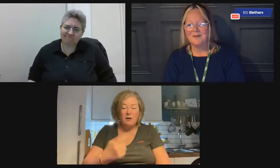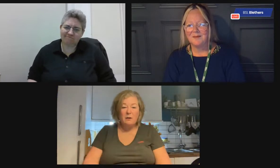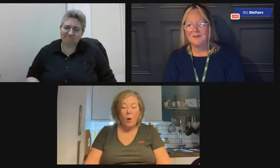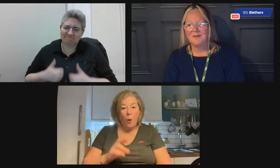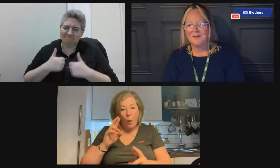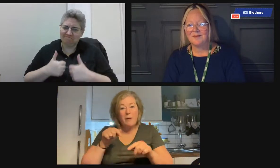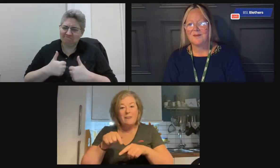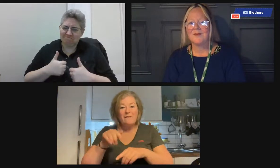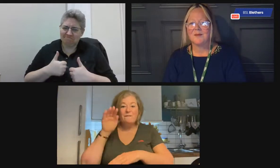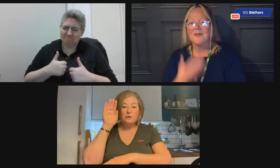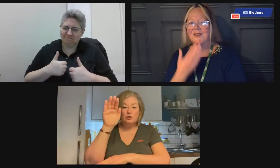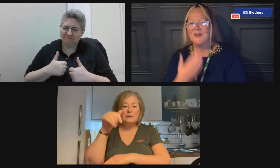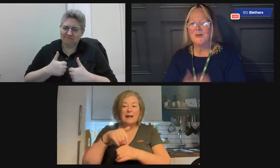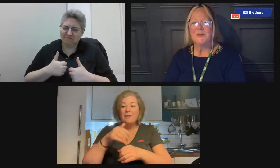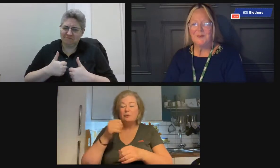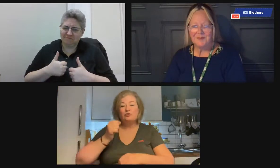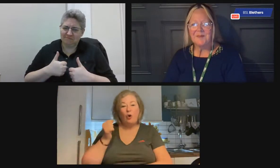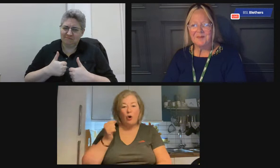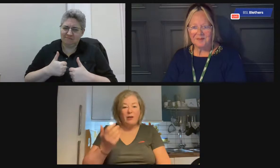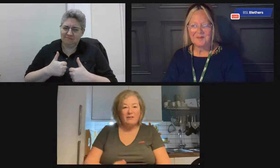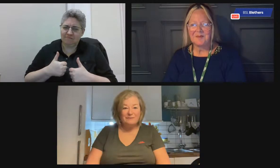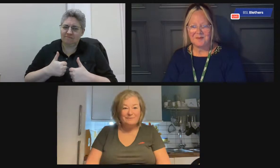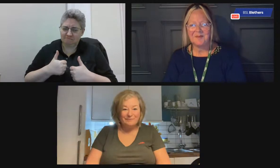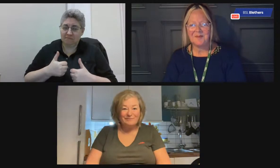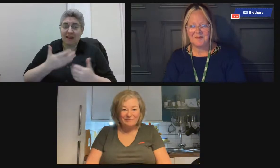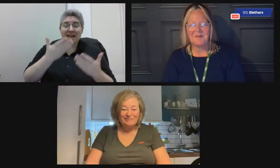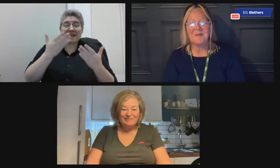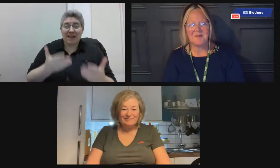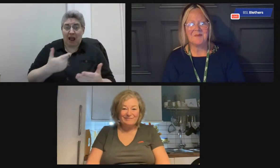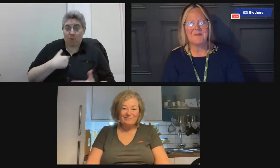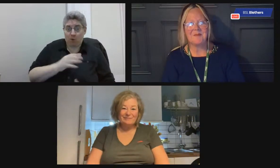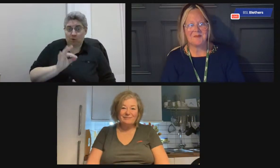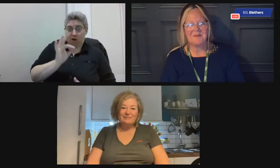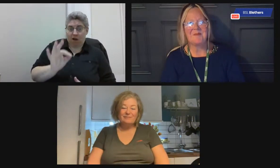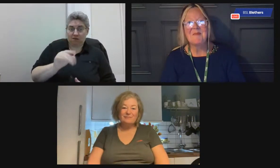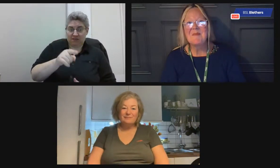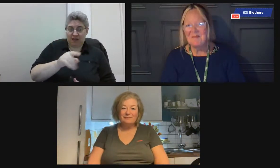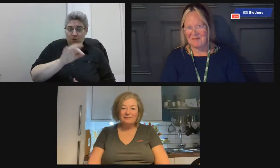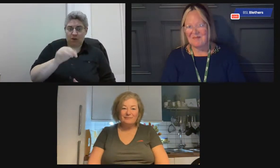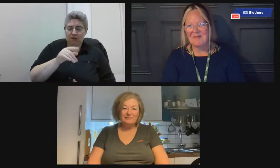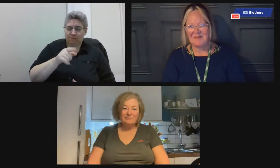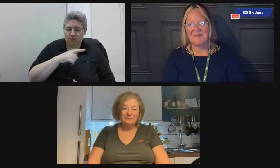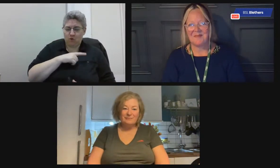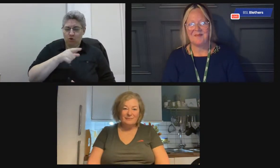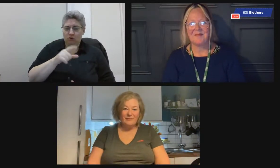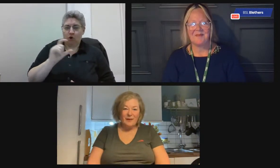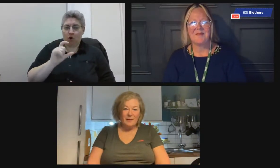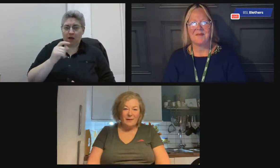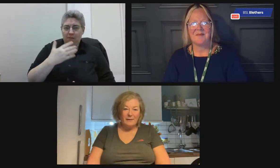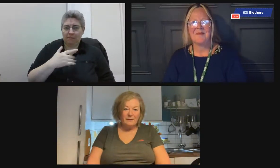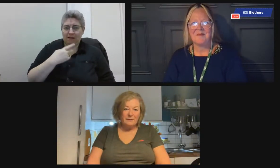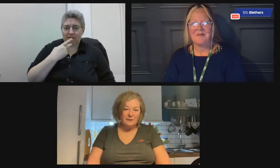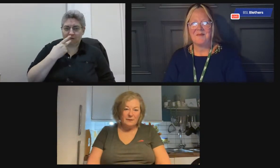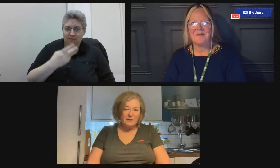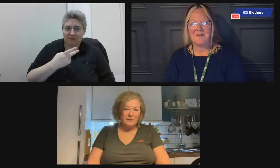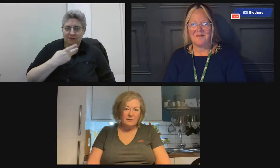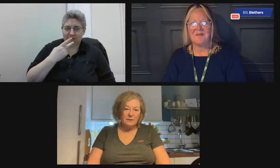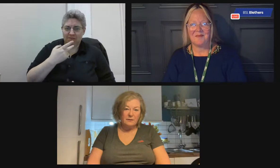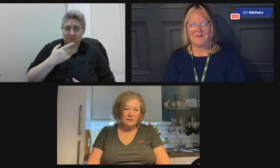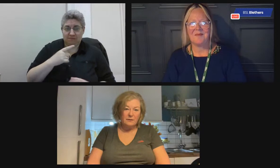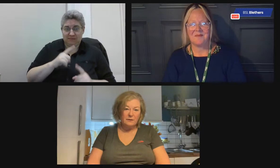get the same support as hearing people. I just wish it was here in Scotland. Oh, thank